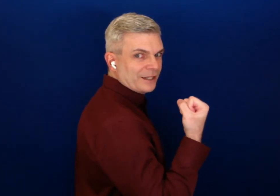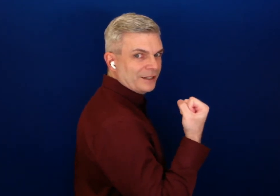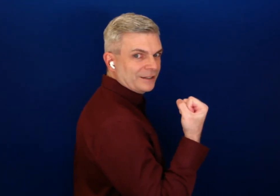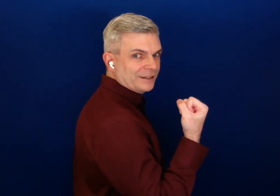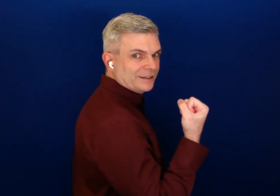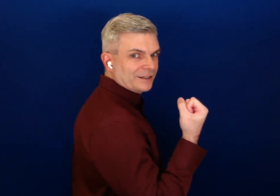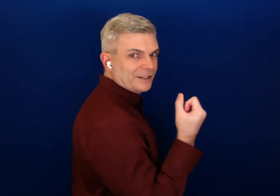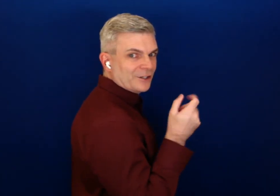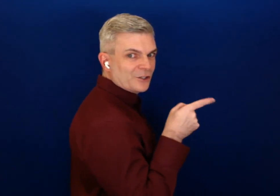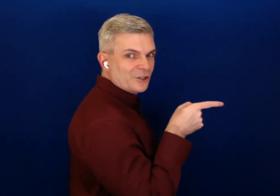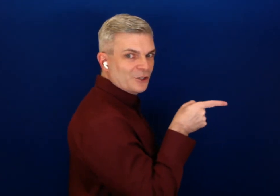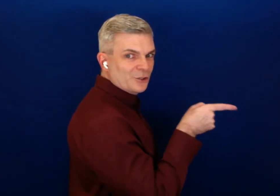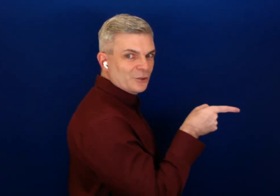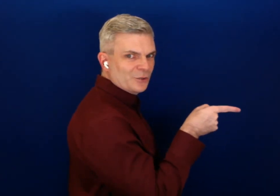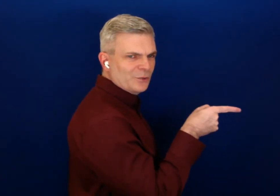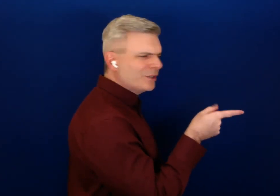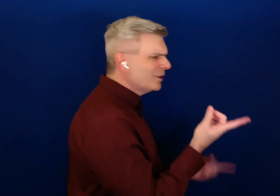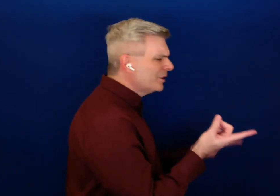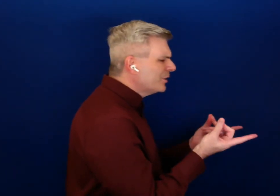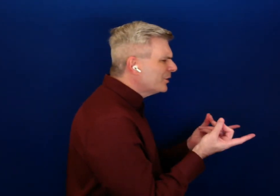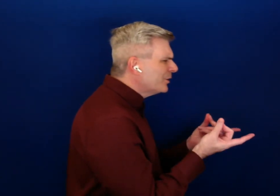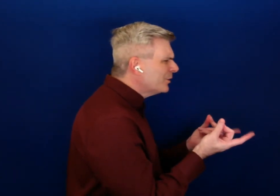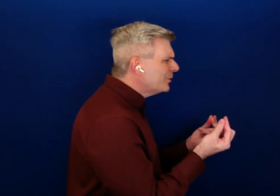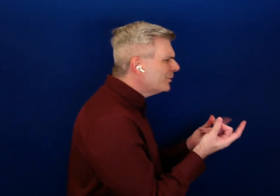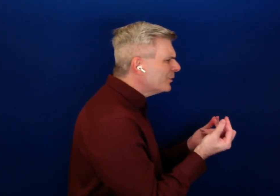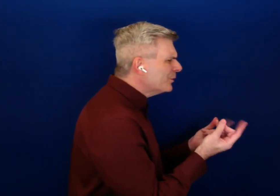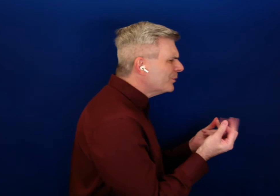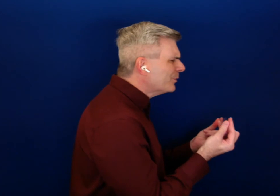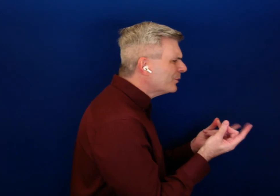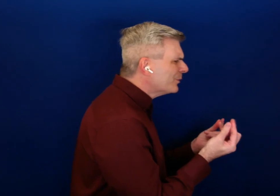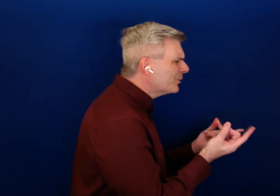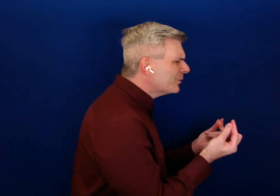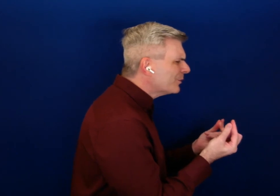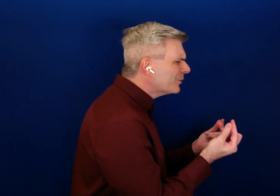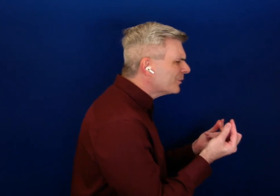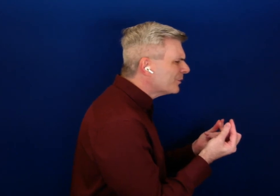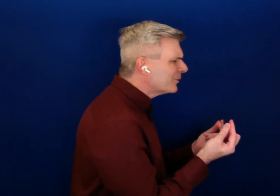Saturday, you do.